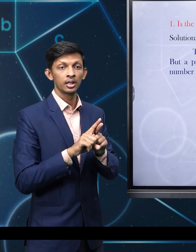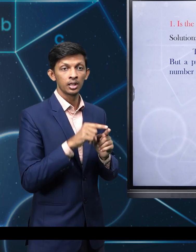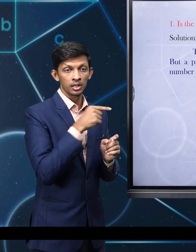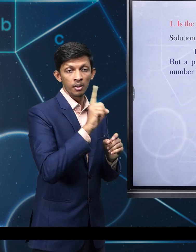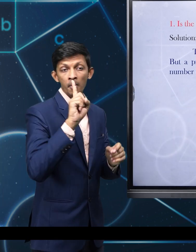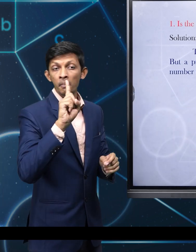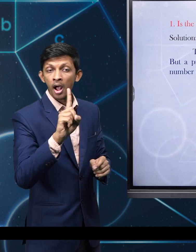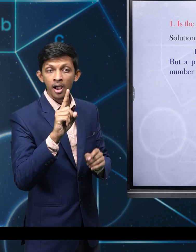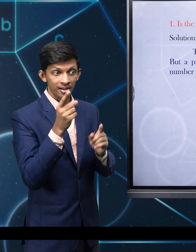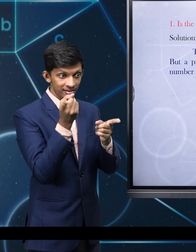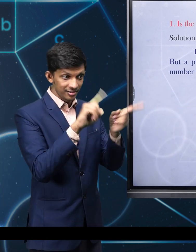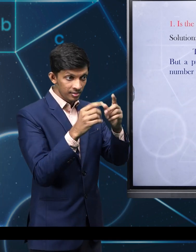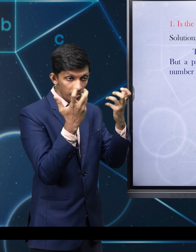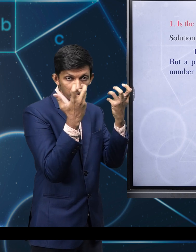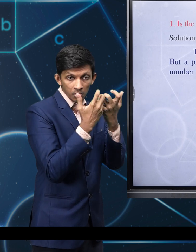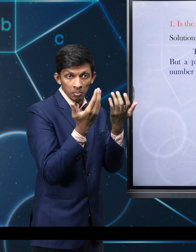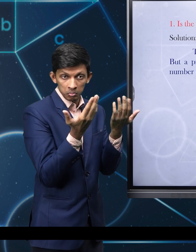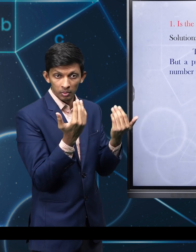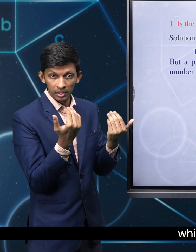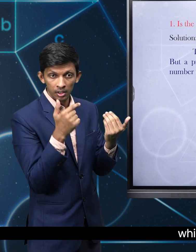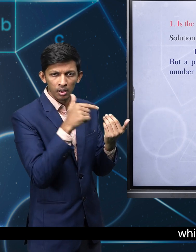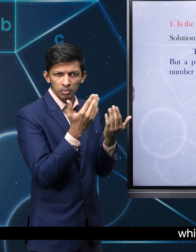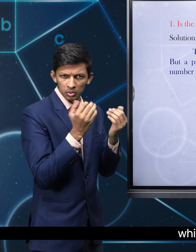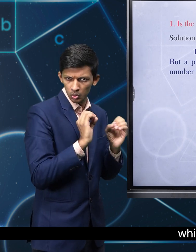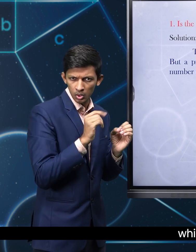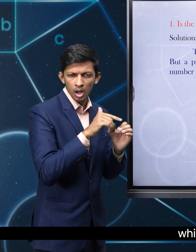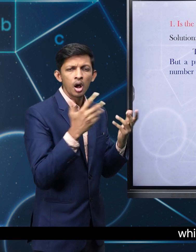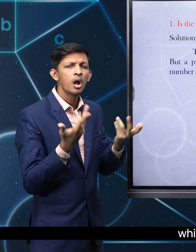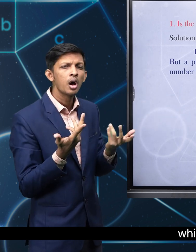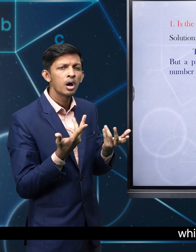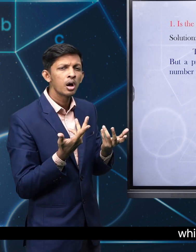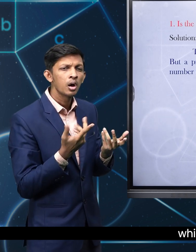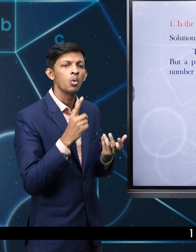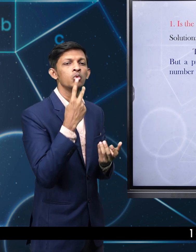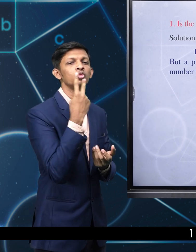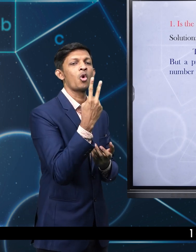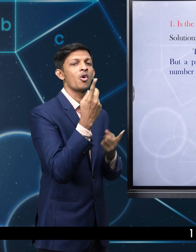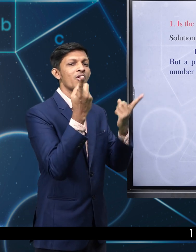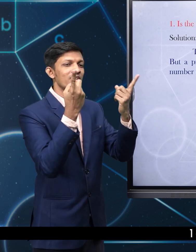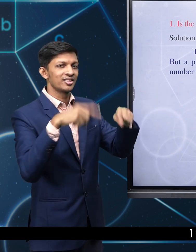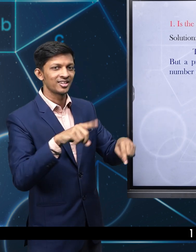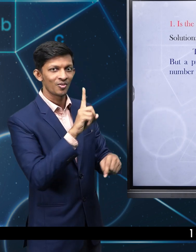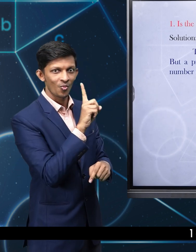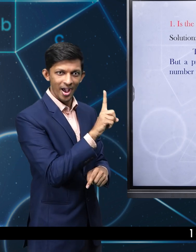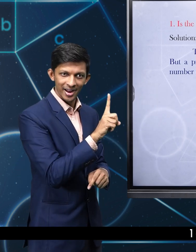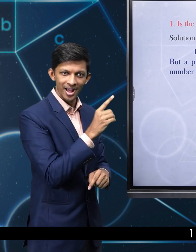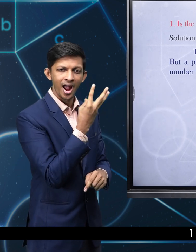But a prime number is a number which has only 2 divisors, 1 and the number itself.